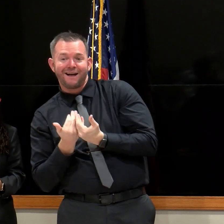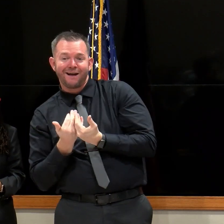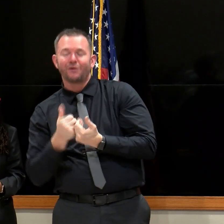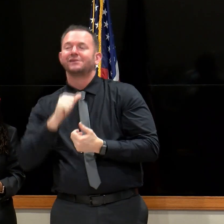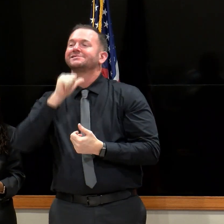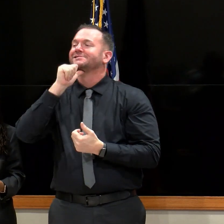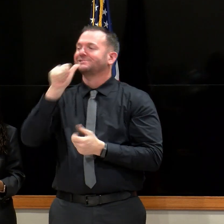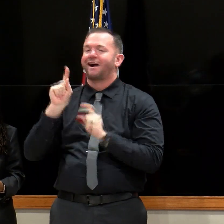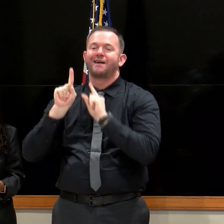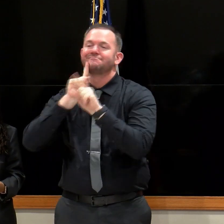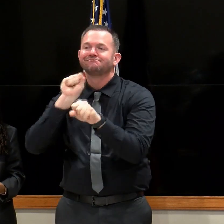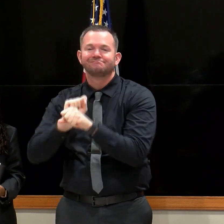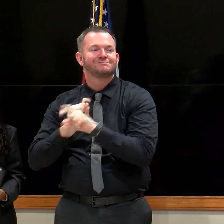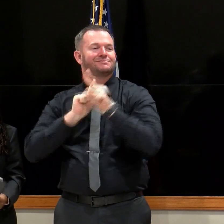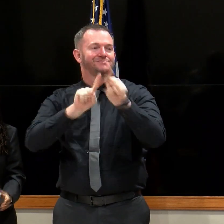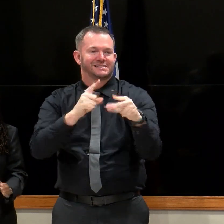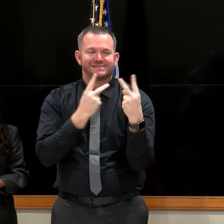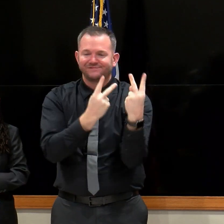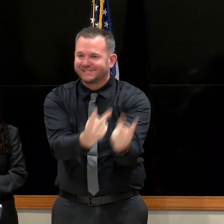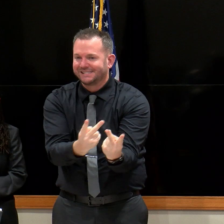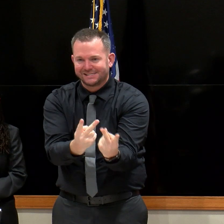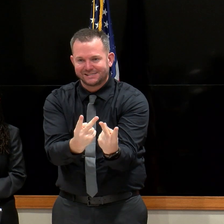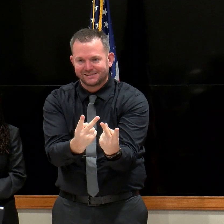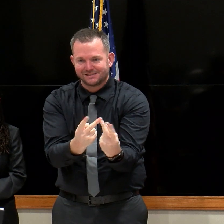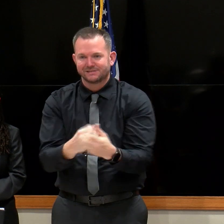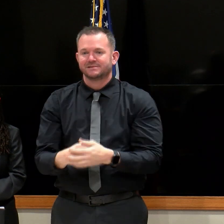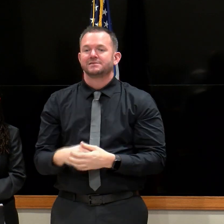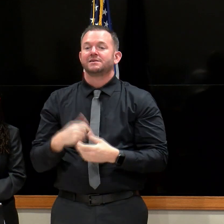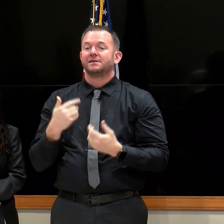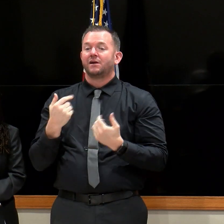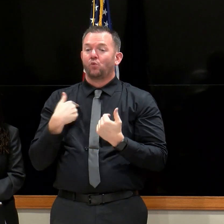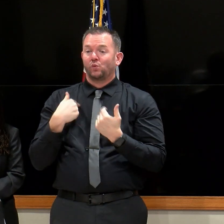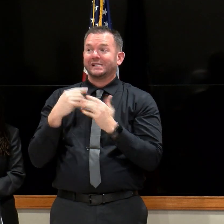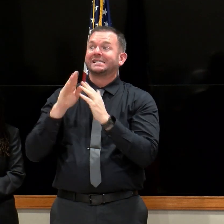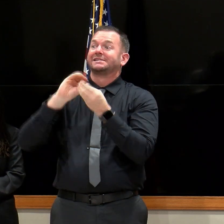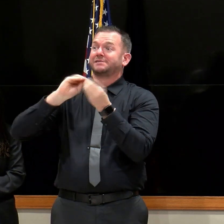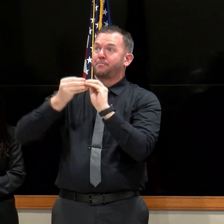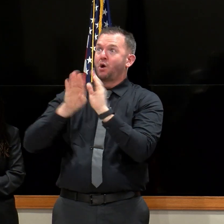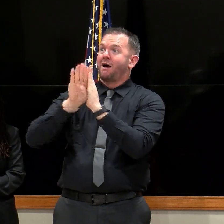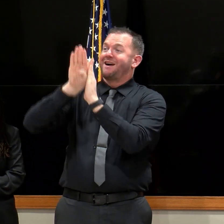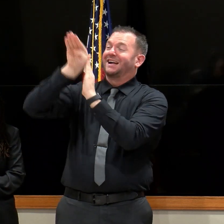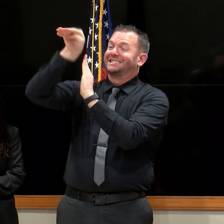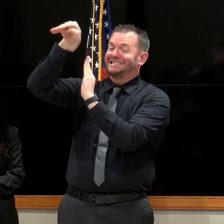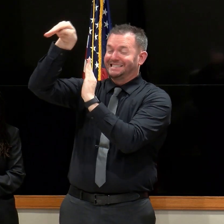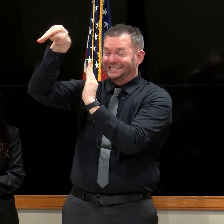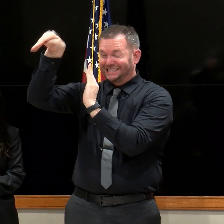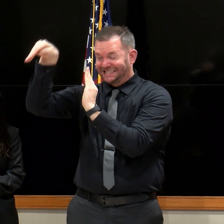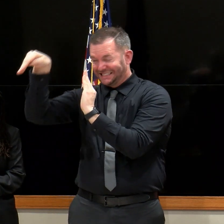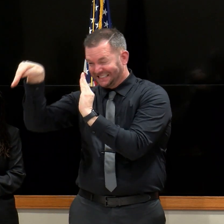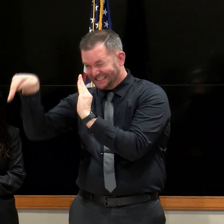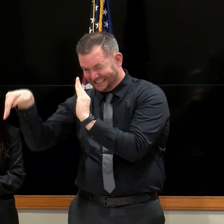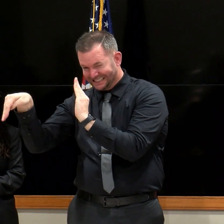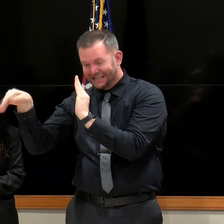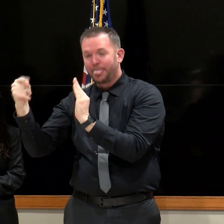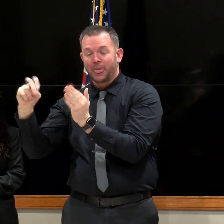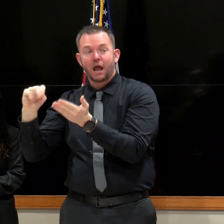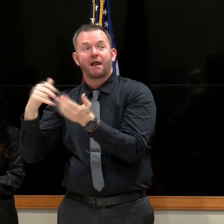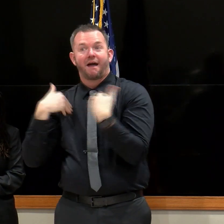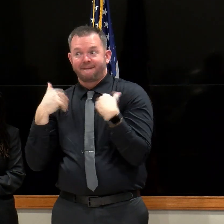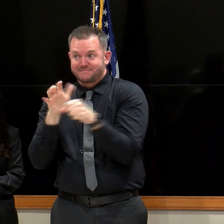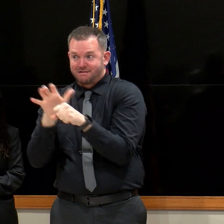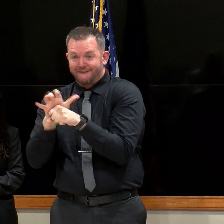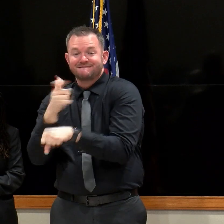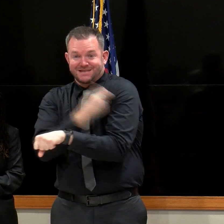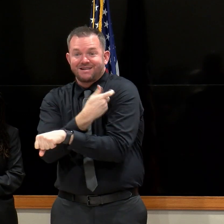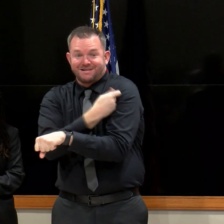turned the corner, and that will be when enough people are vaccinated. There are always ways to celebrate. Enjoy the outdoor spaces that